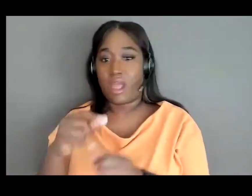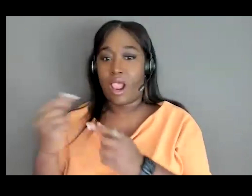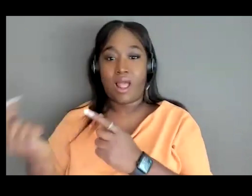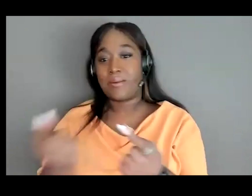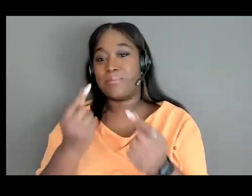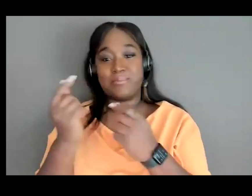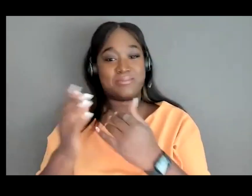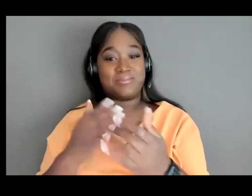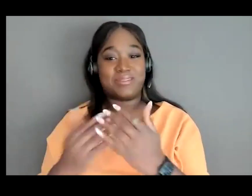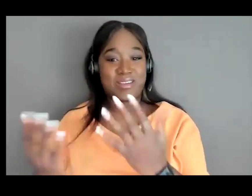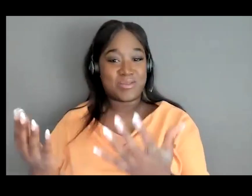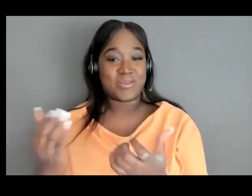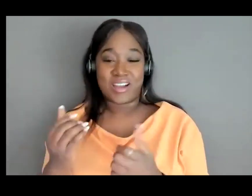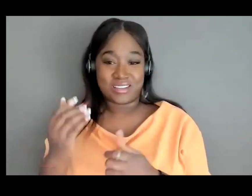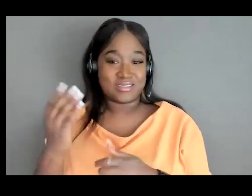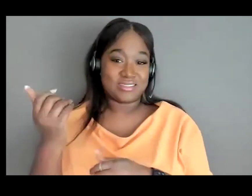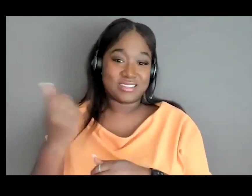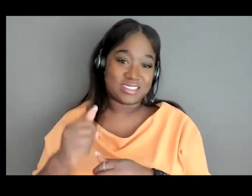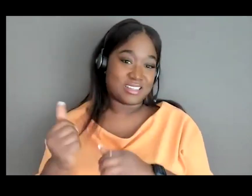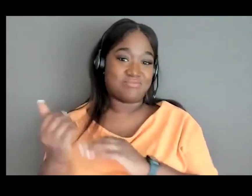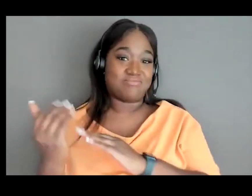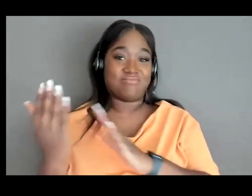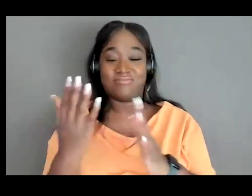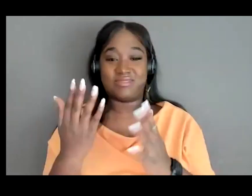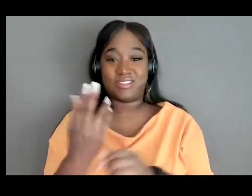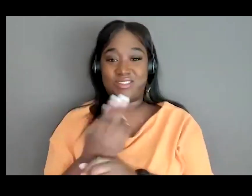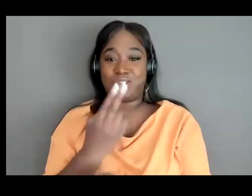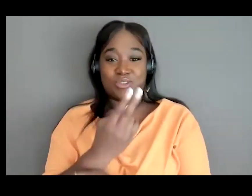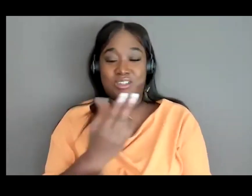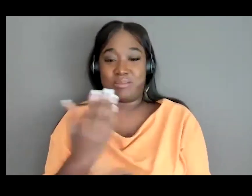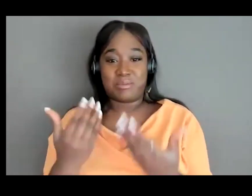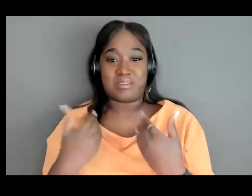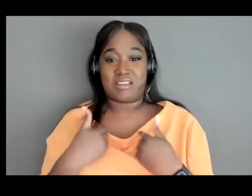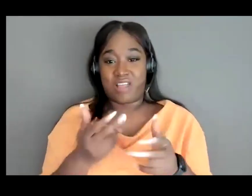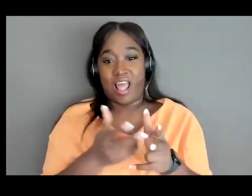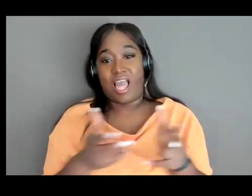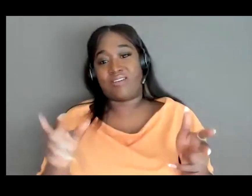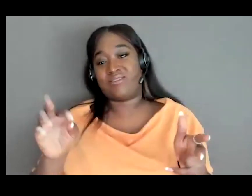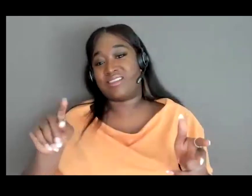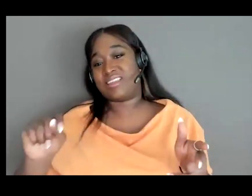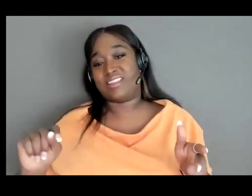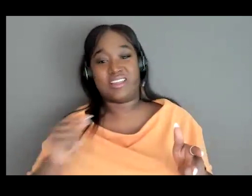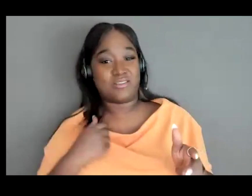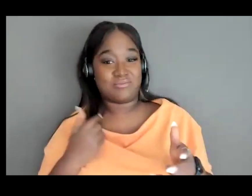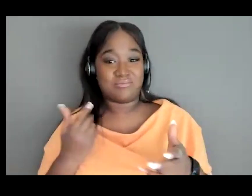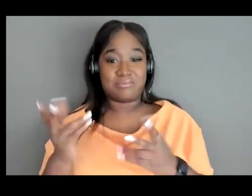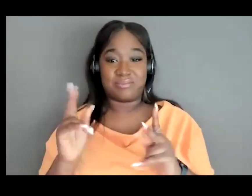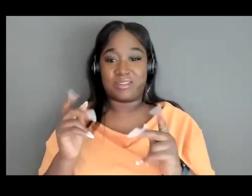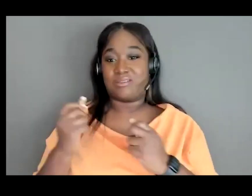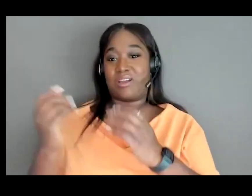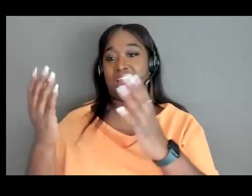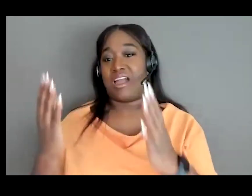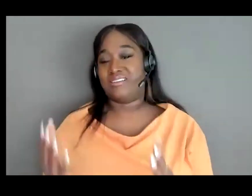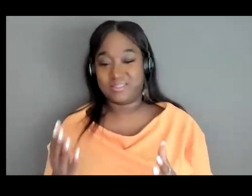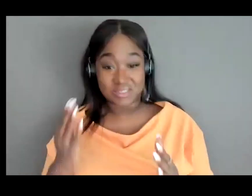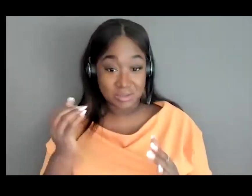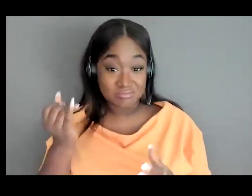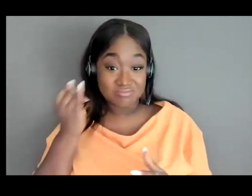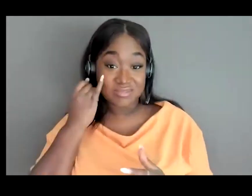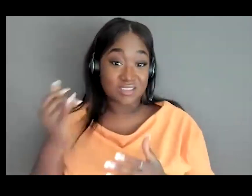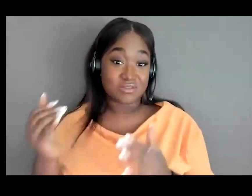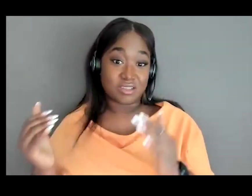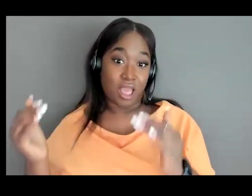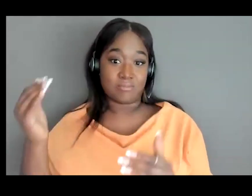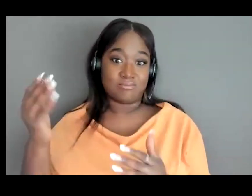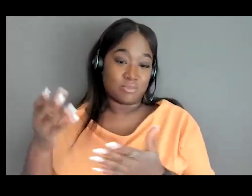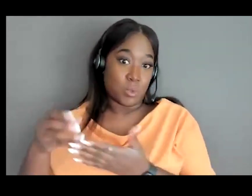can get anywhere he wants by whatever mode he chooses, fleet of chauffeurs. And so a wealthier